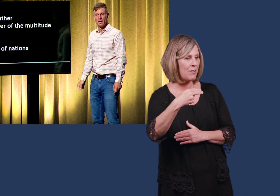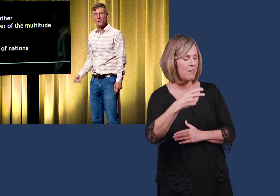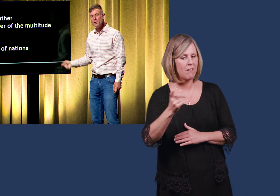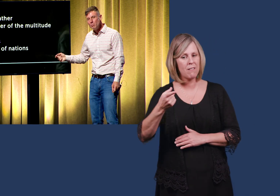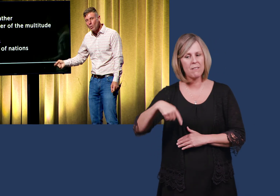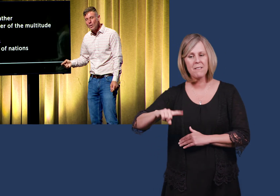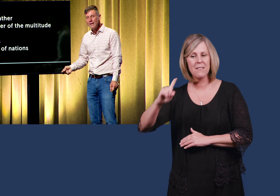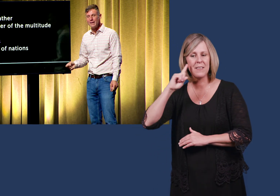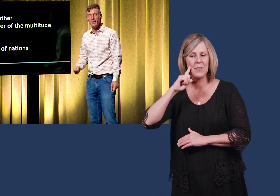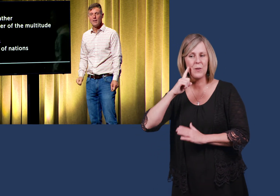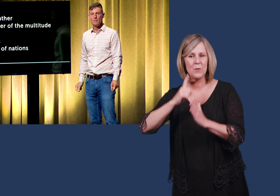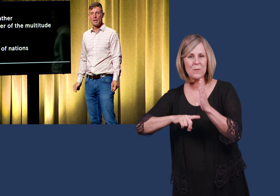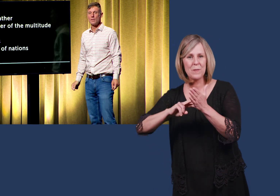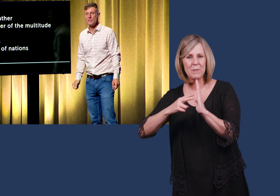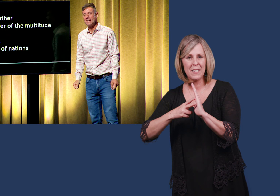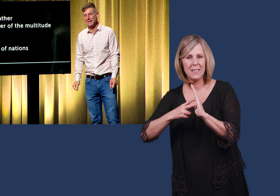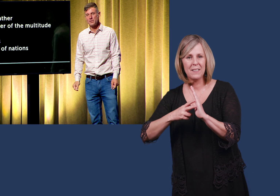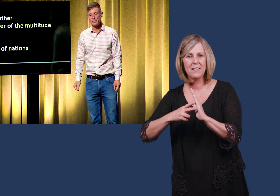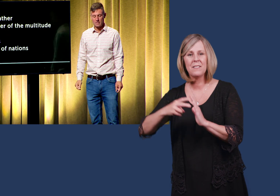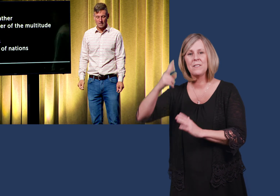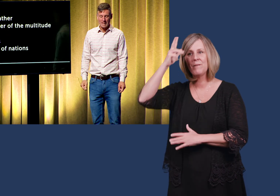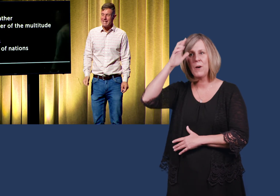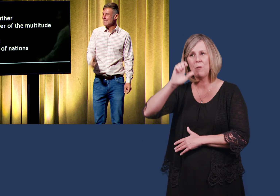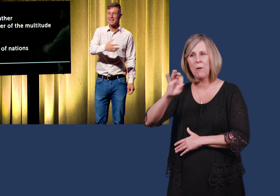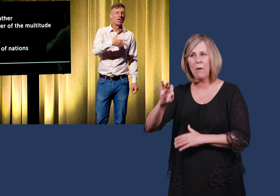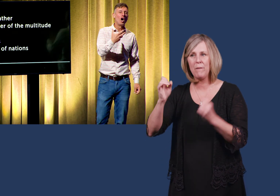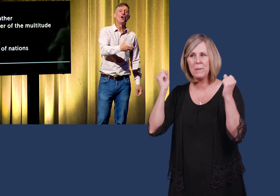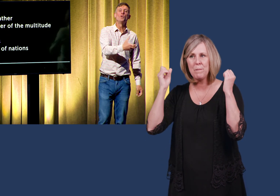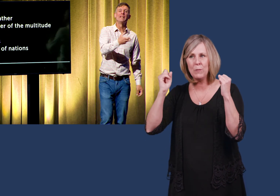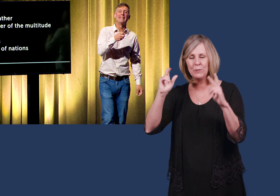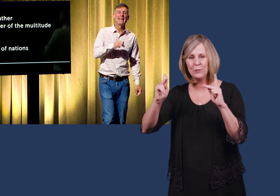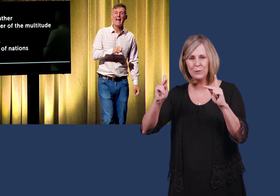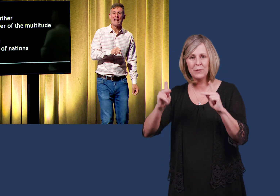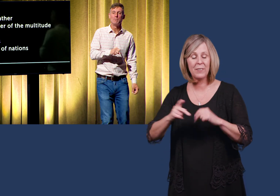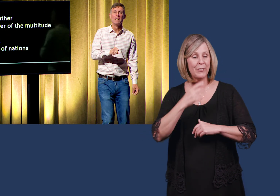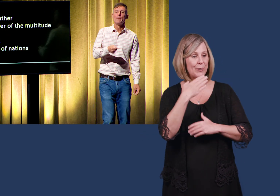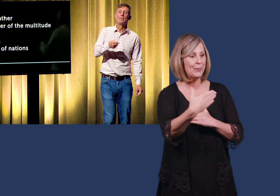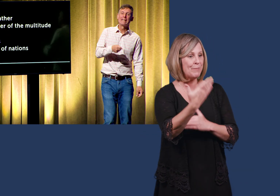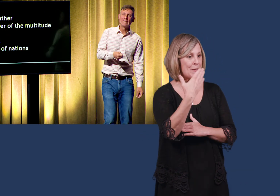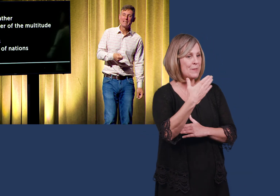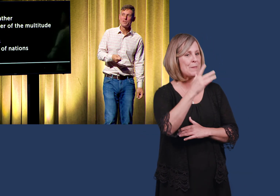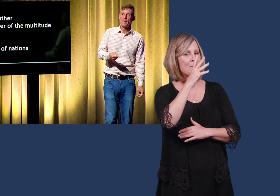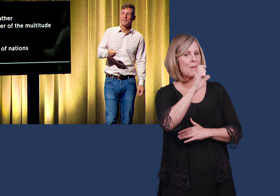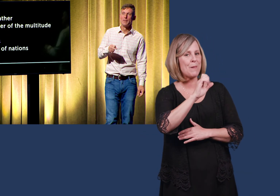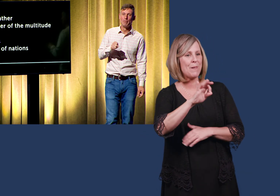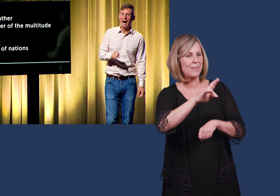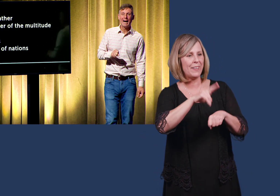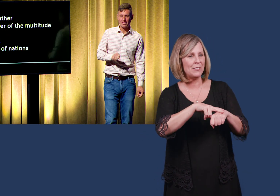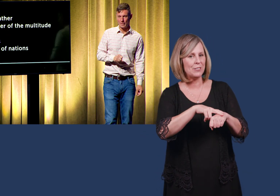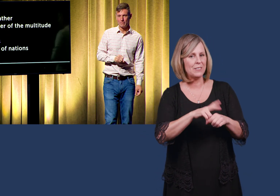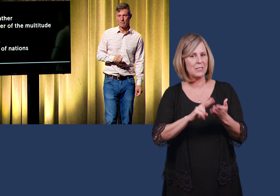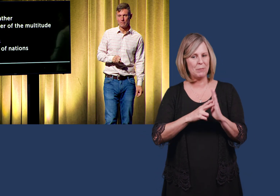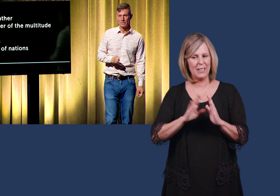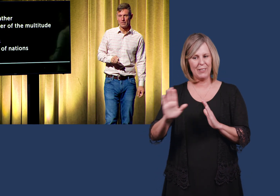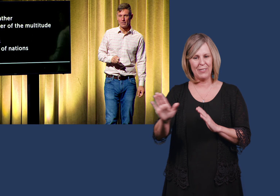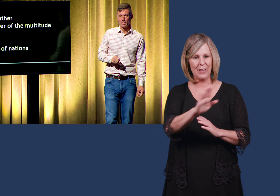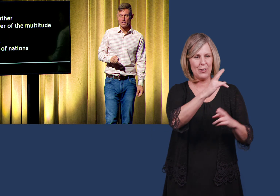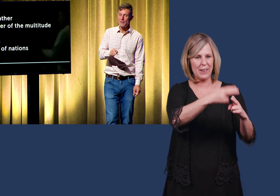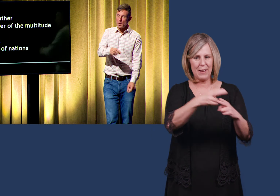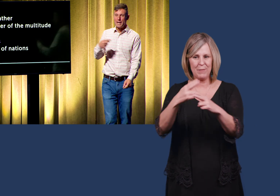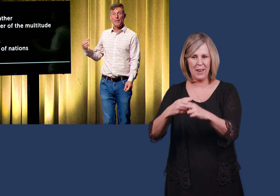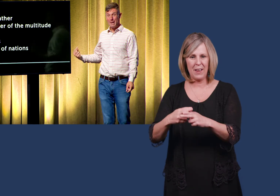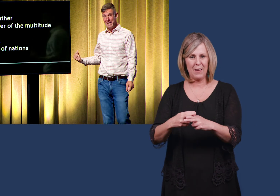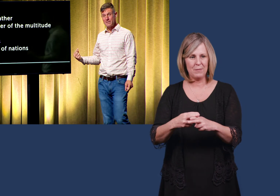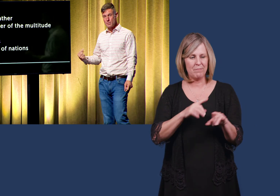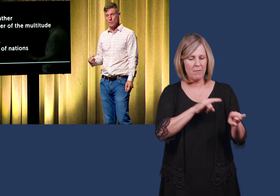multitude, good morning, Mother of the nations. It's like their own name begins to mock them. So